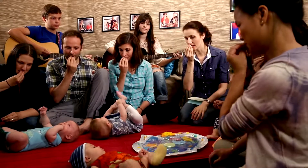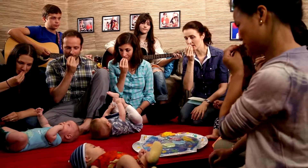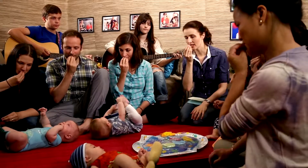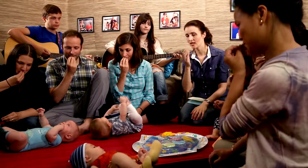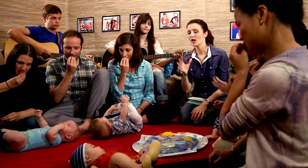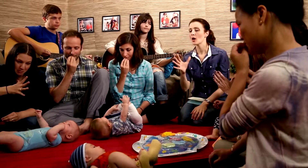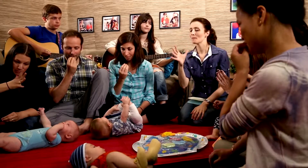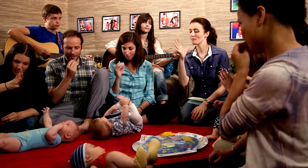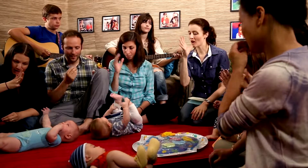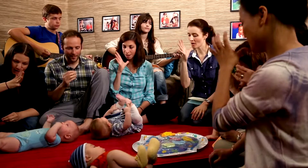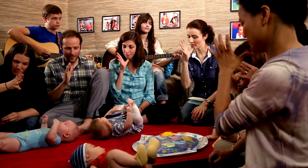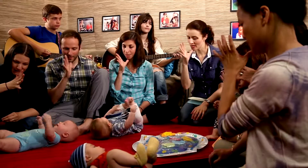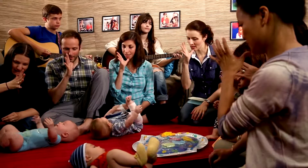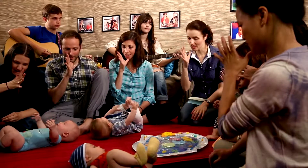eating, mommy,